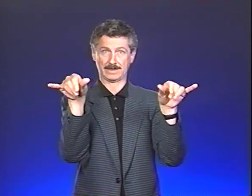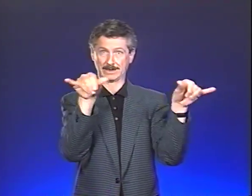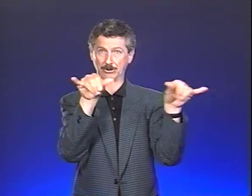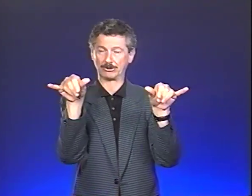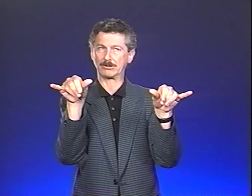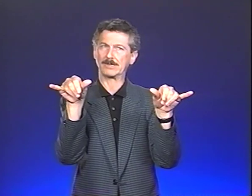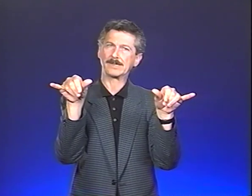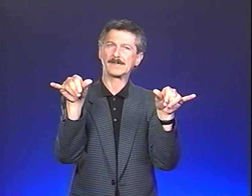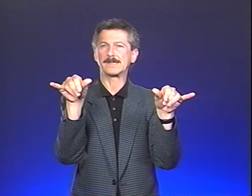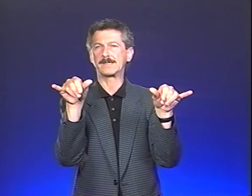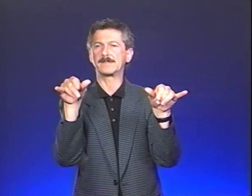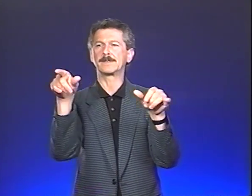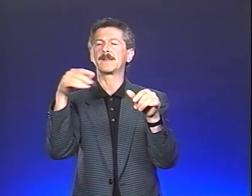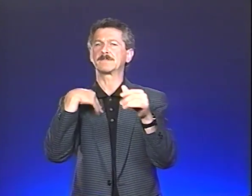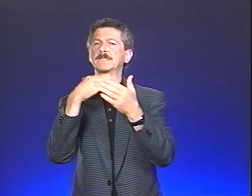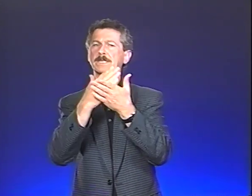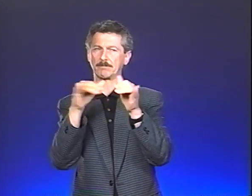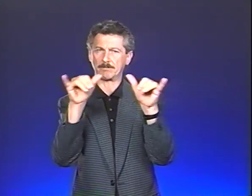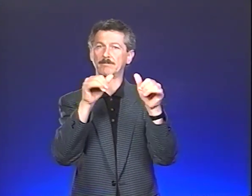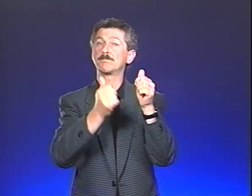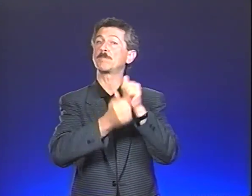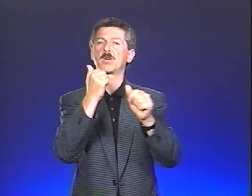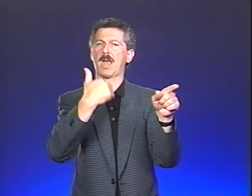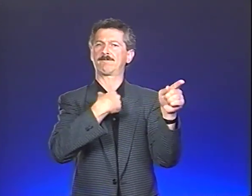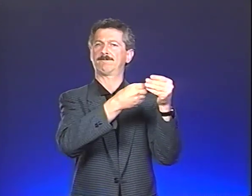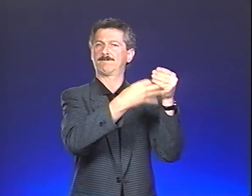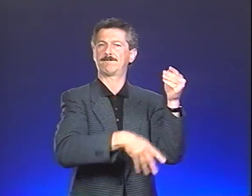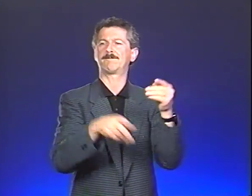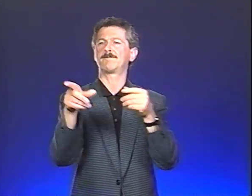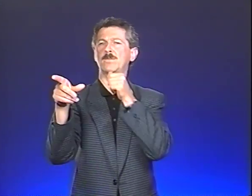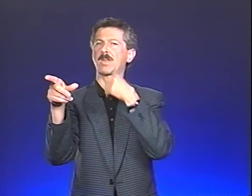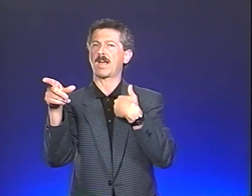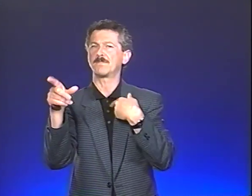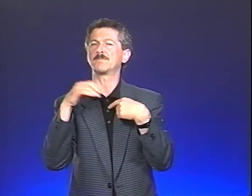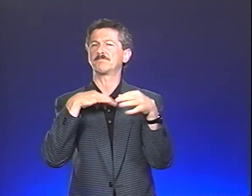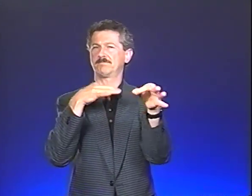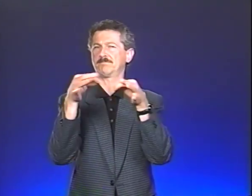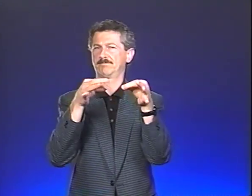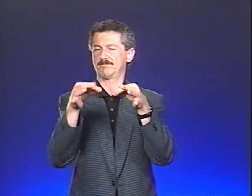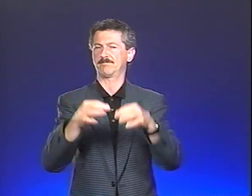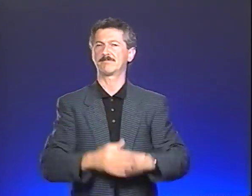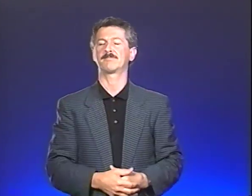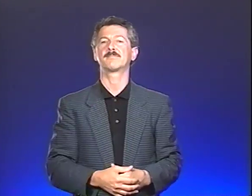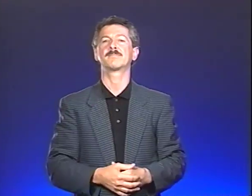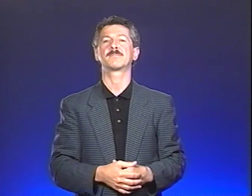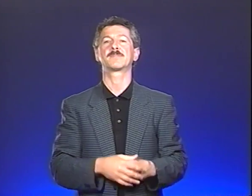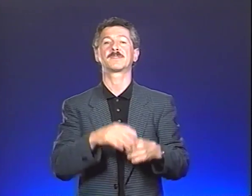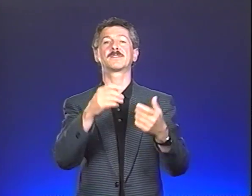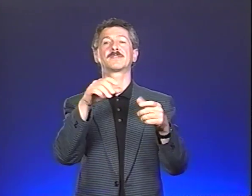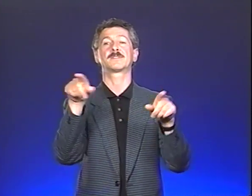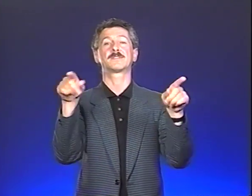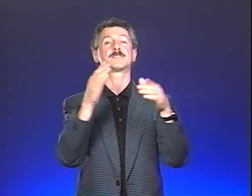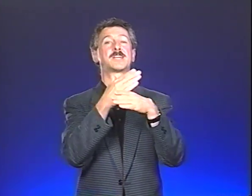language. However, linguistic systems have many more characteristics than these other systems.